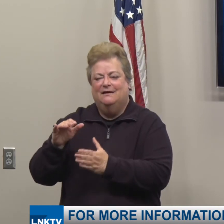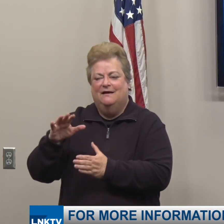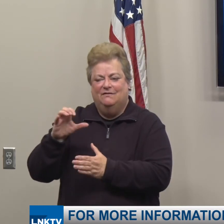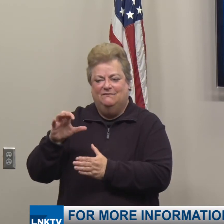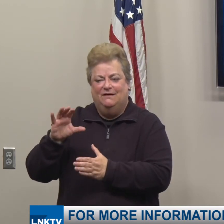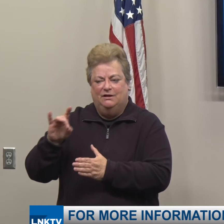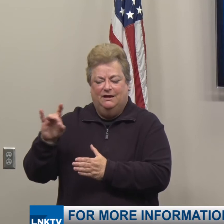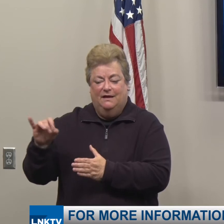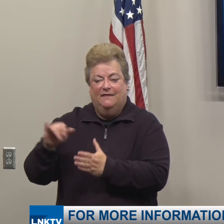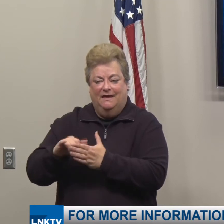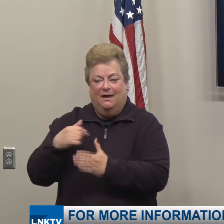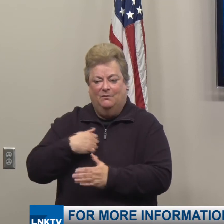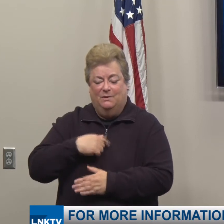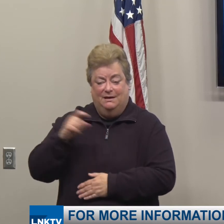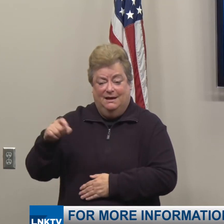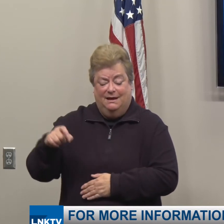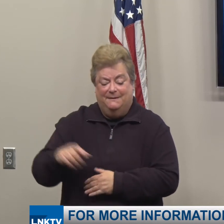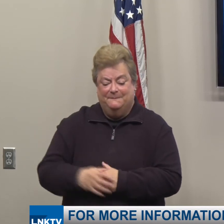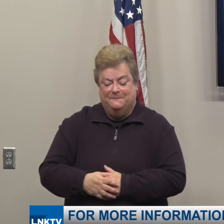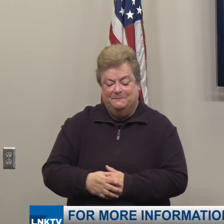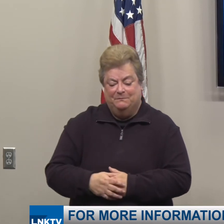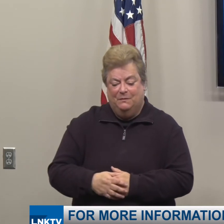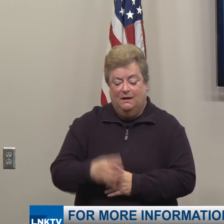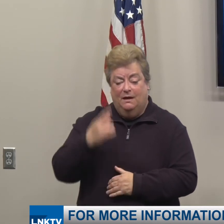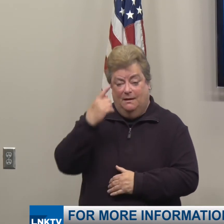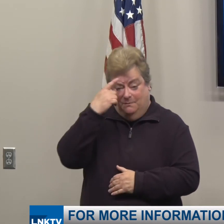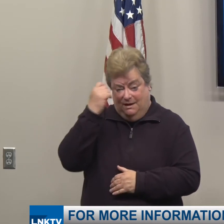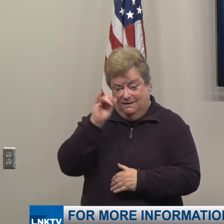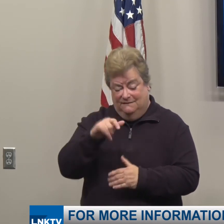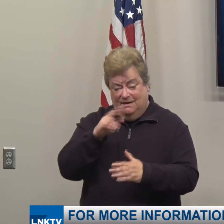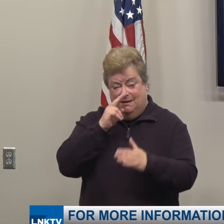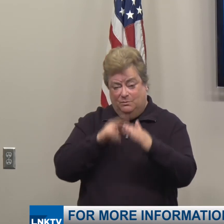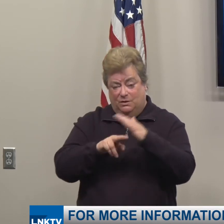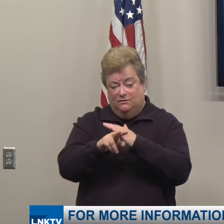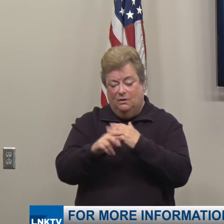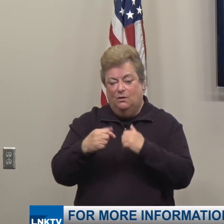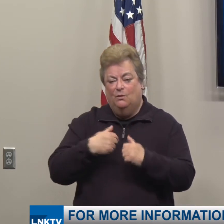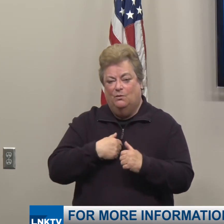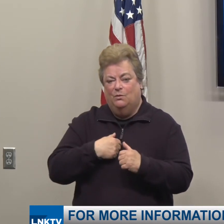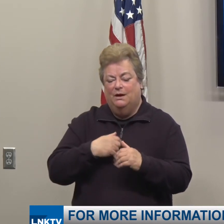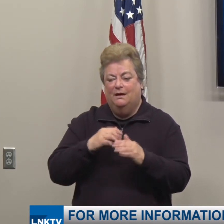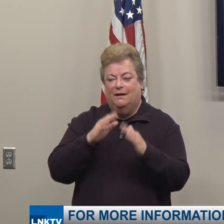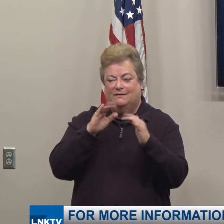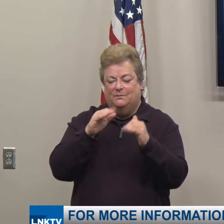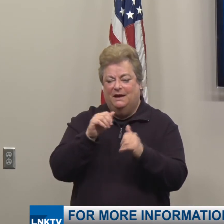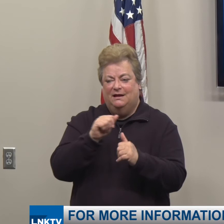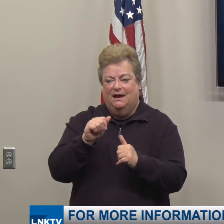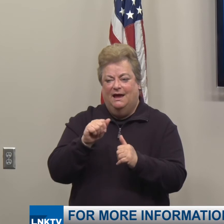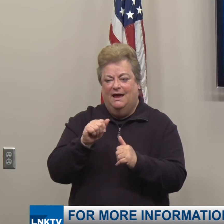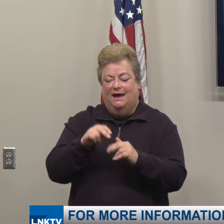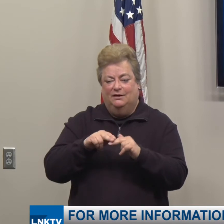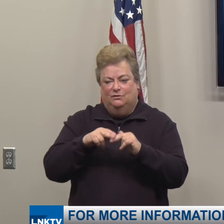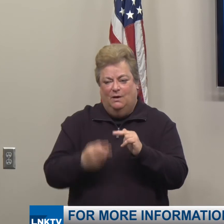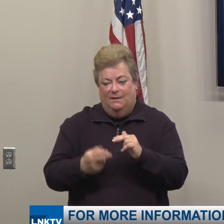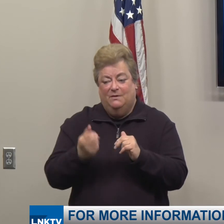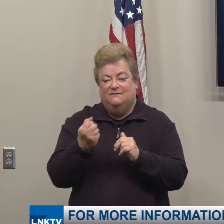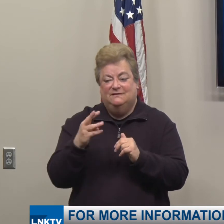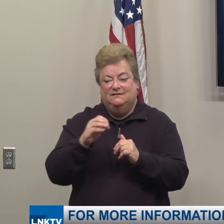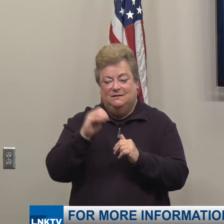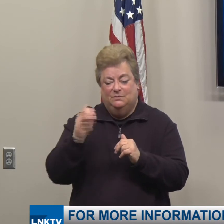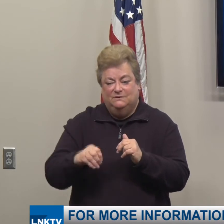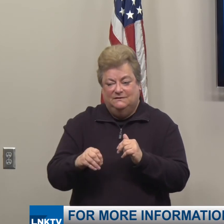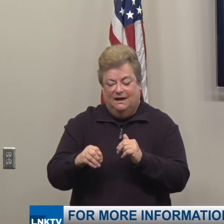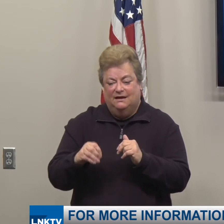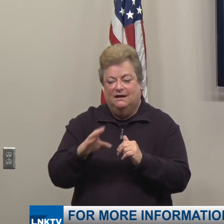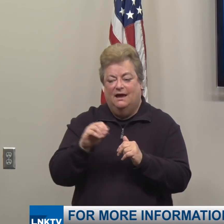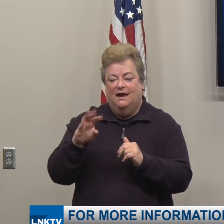$79,516,488. For this projection, the city is estimating a 16% drop in sales tax revenue in May and August,